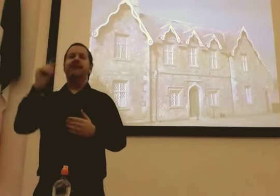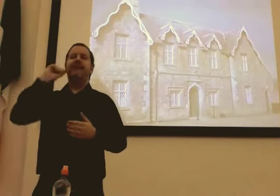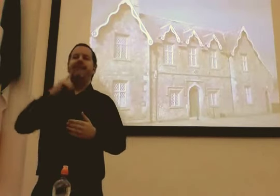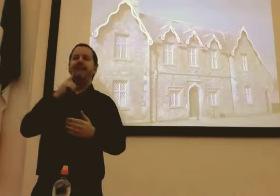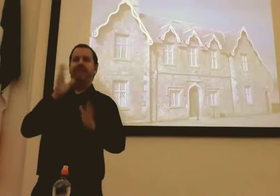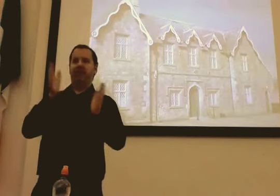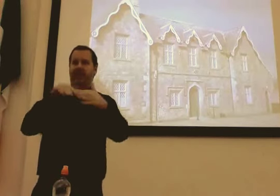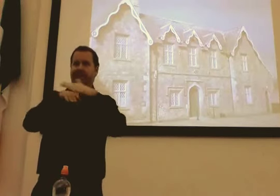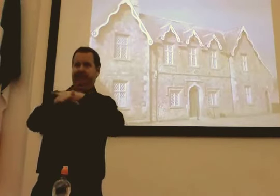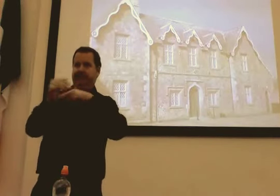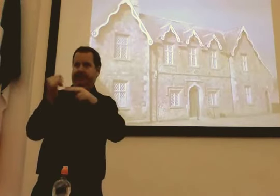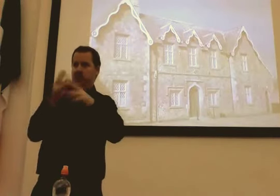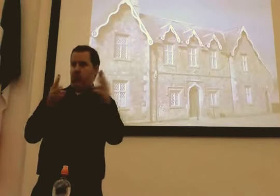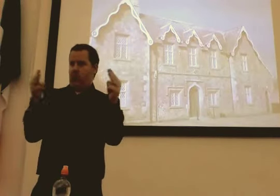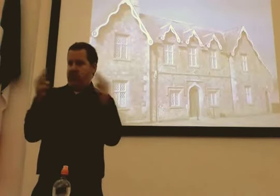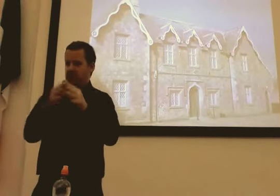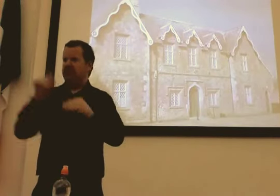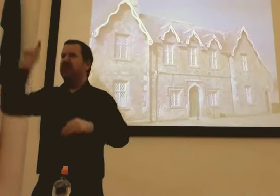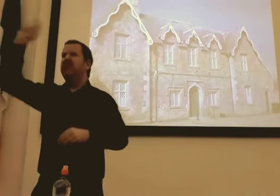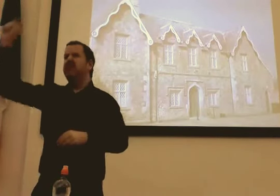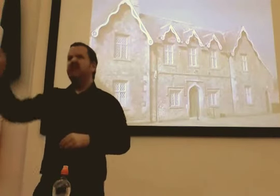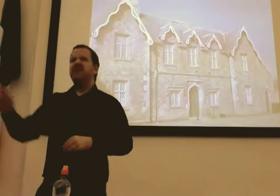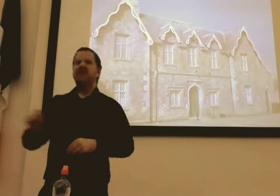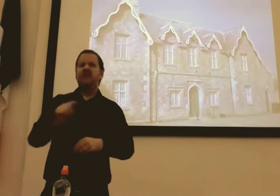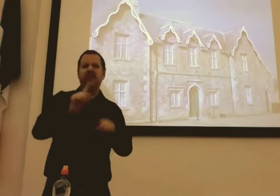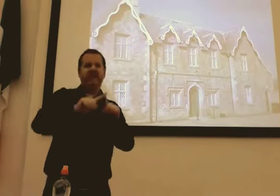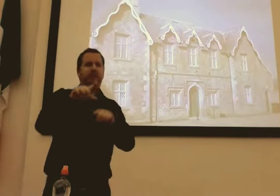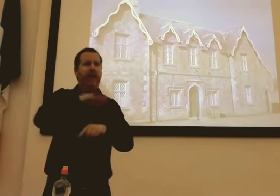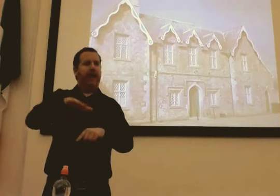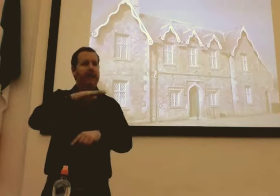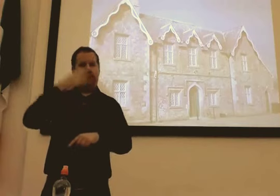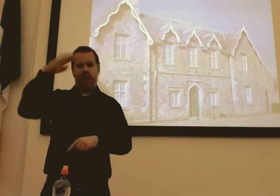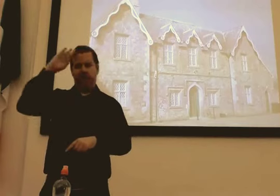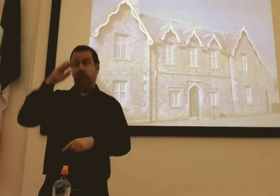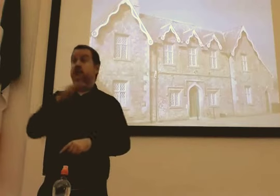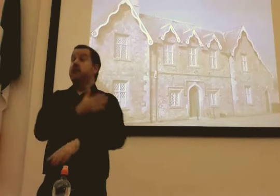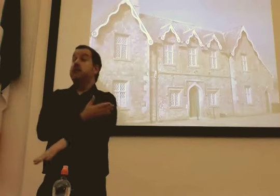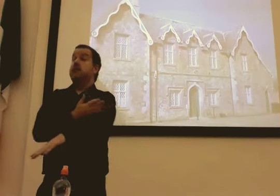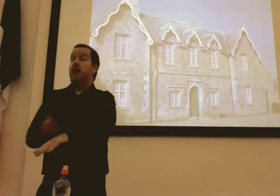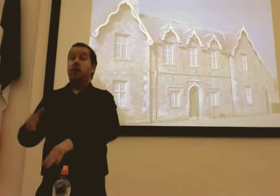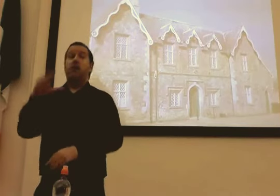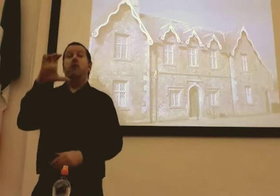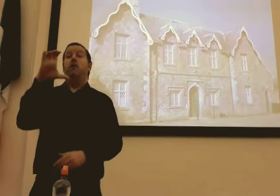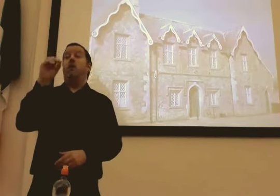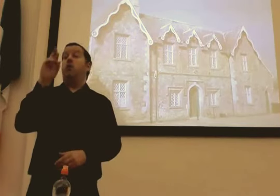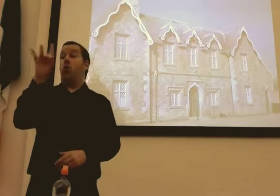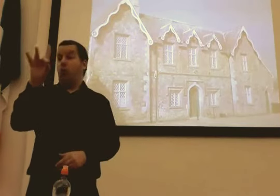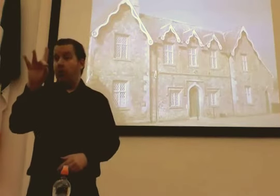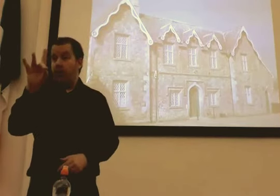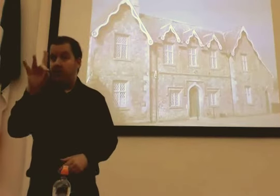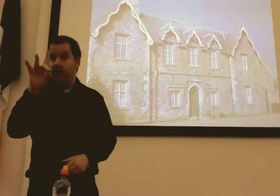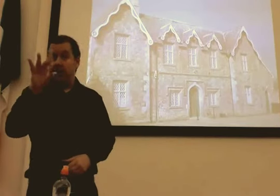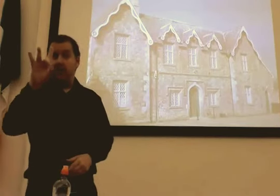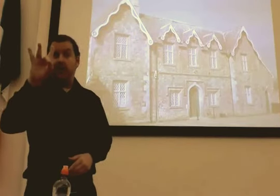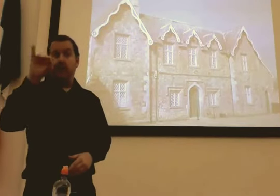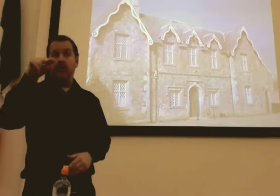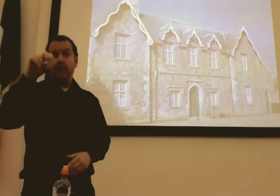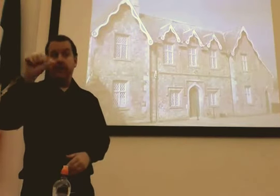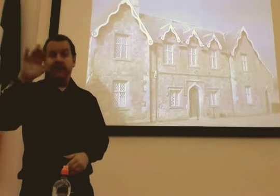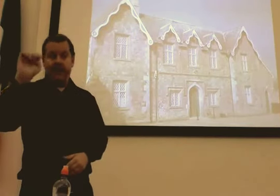So now I'm going to go through a few stories of deaf people who actually went to workhouses. So this is from various locations across the country. So we have one from Cork, one